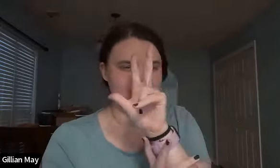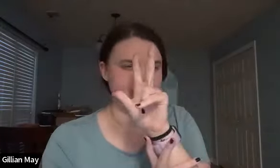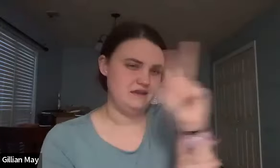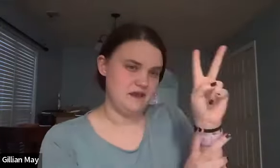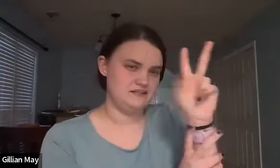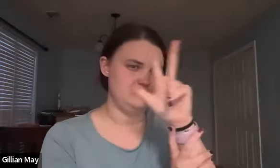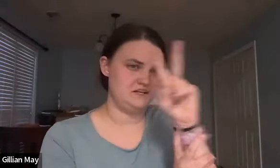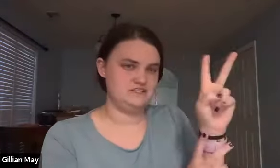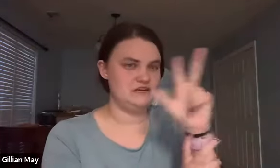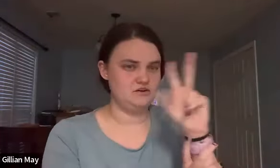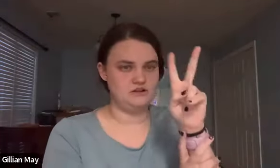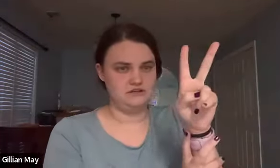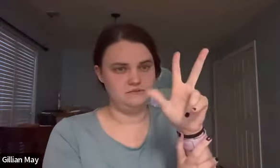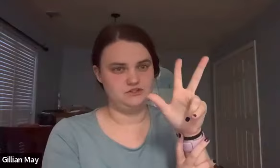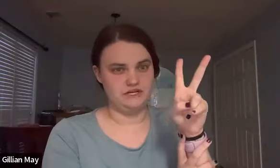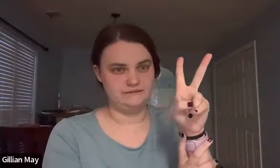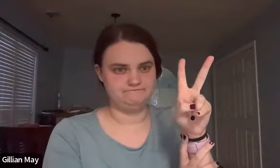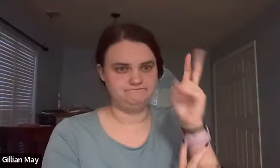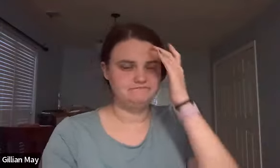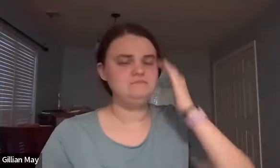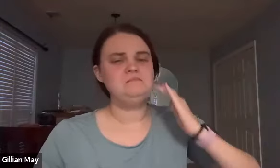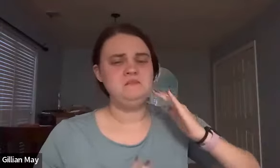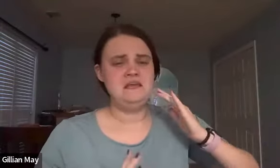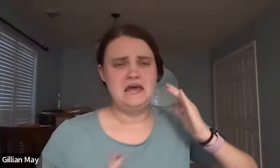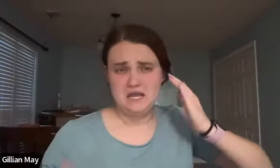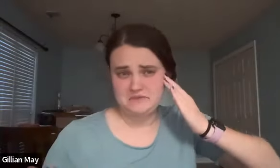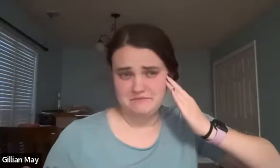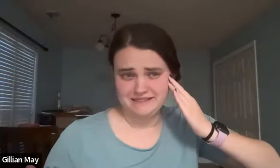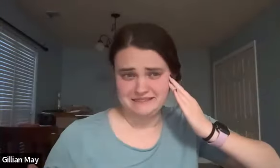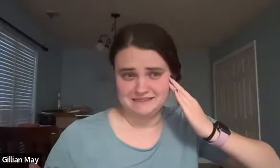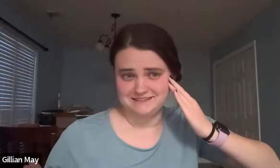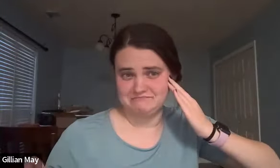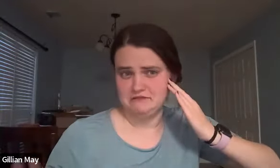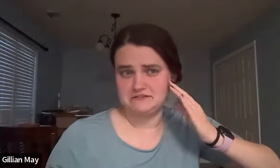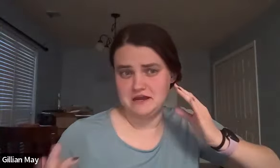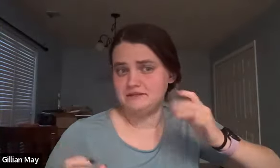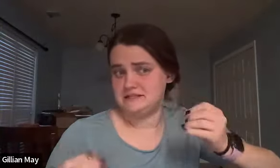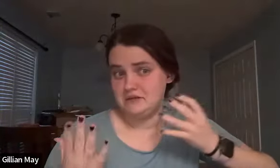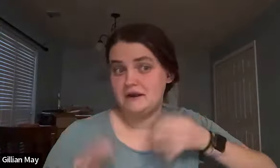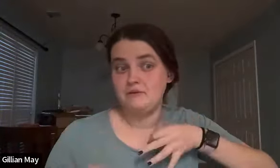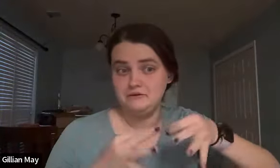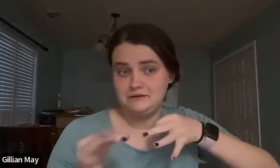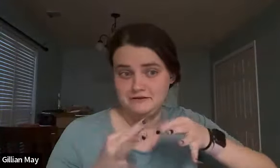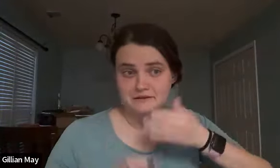big impact if you had to slide it across or keep it straight. I hope that makes sense. If it's not, please let me know and I will clarify